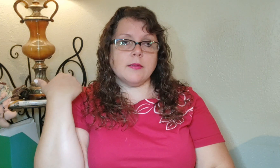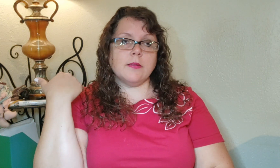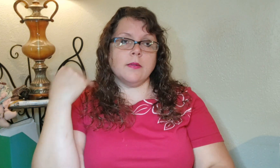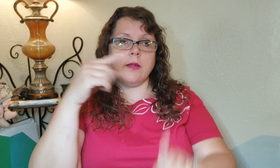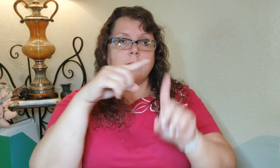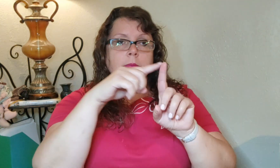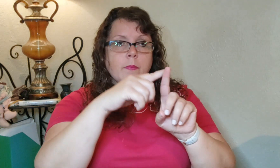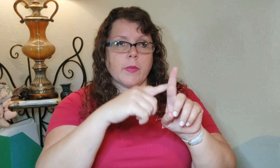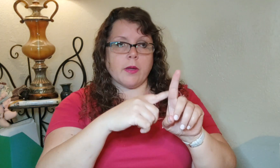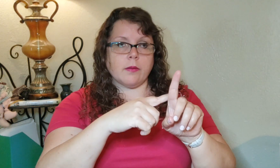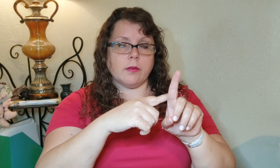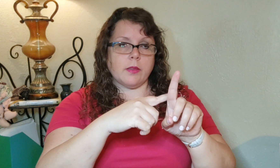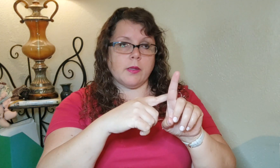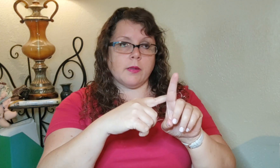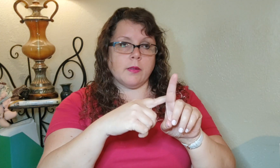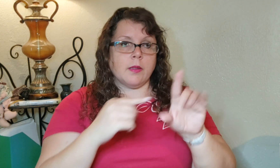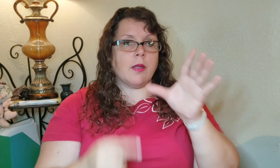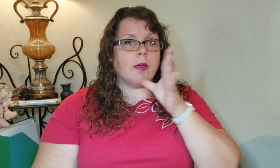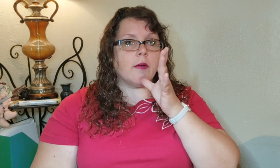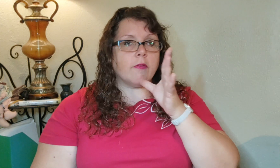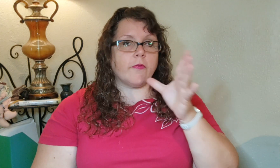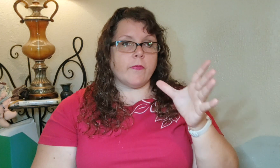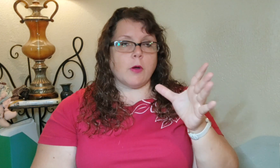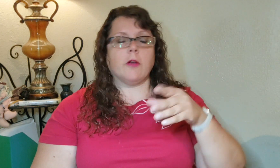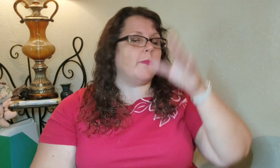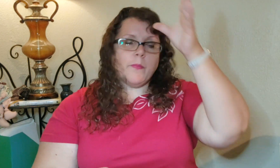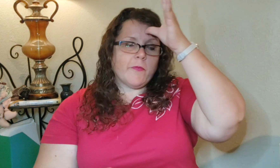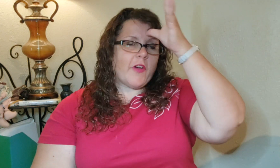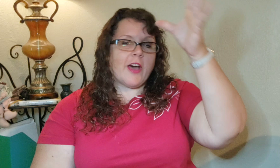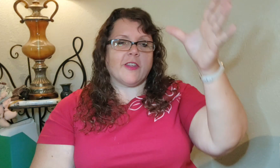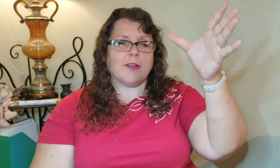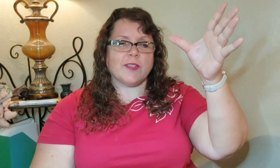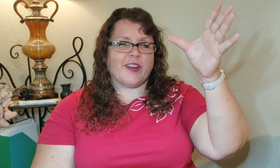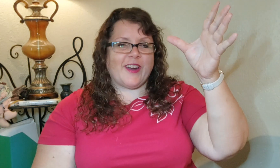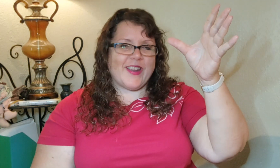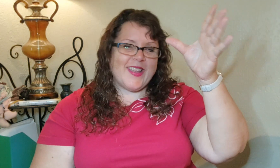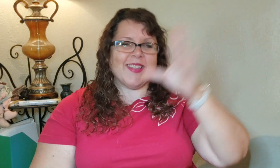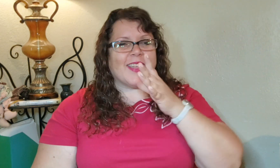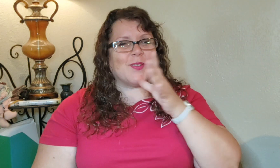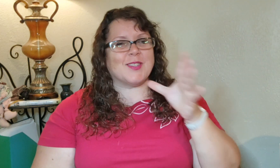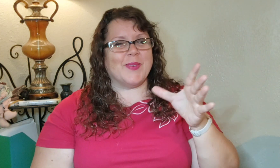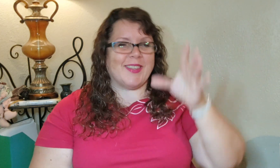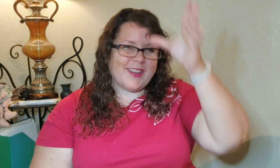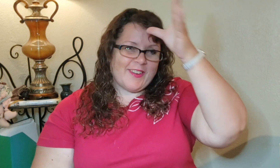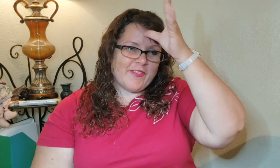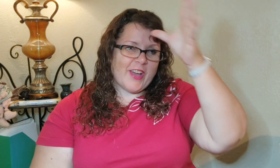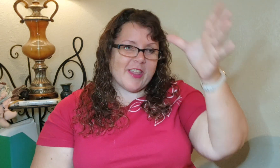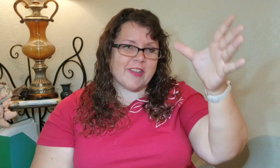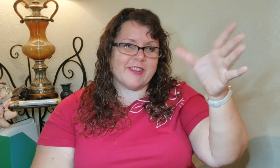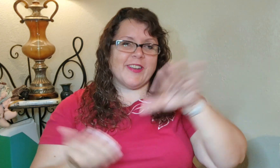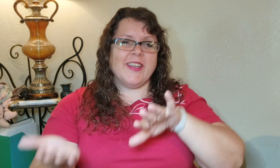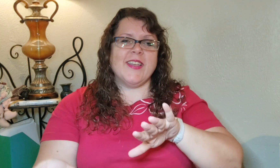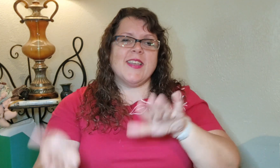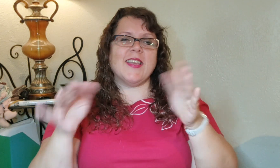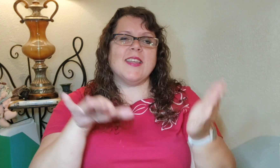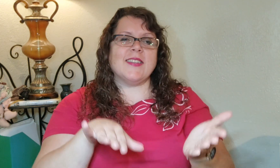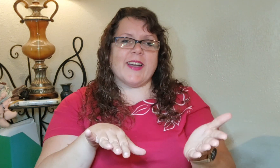Past month, or father, I'm sorry, that was mother, father, and